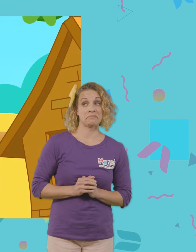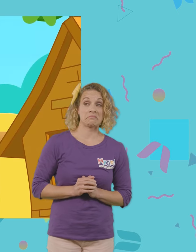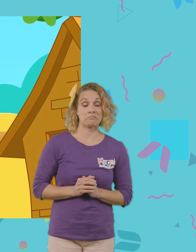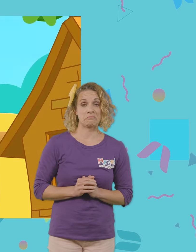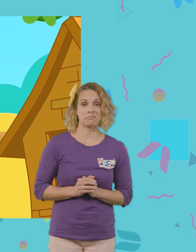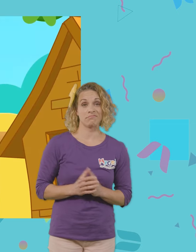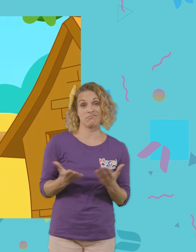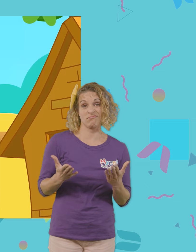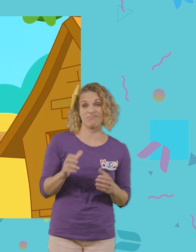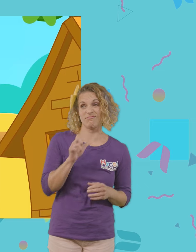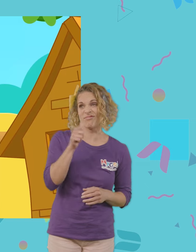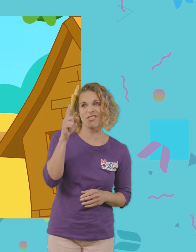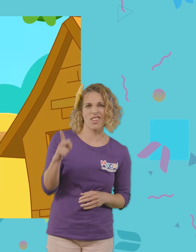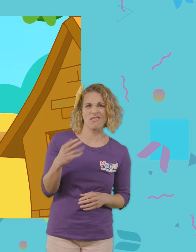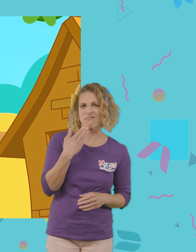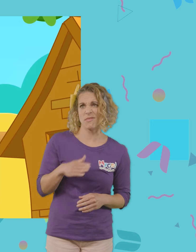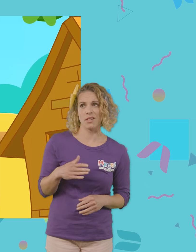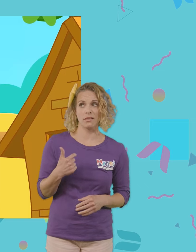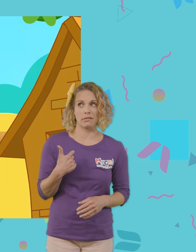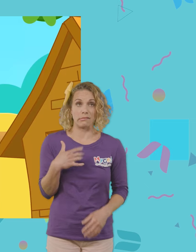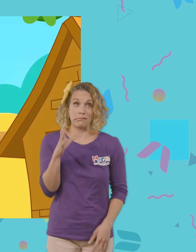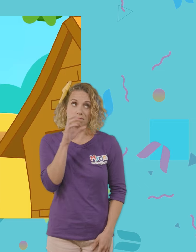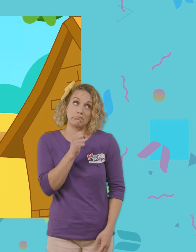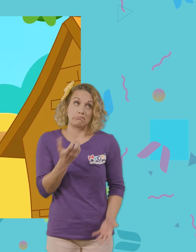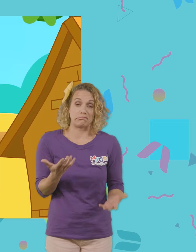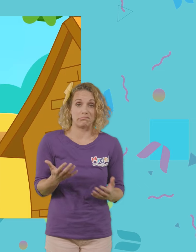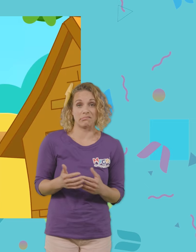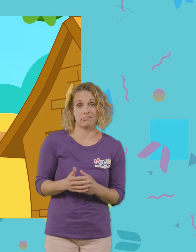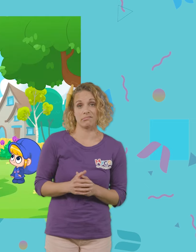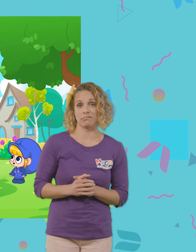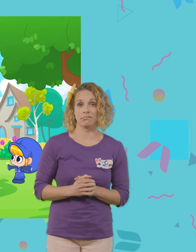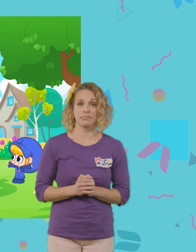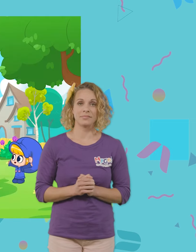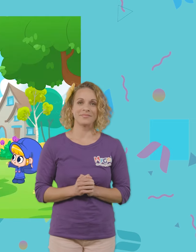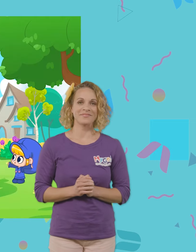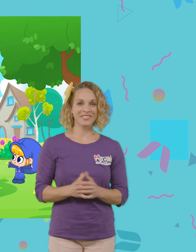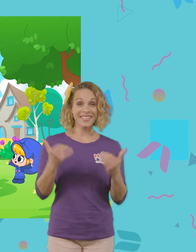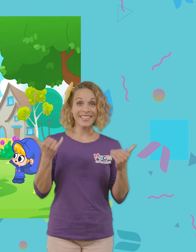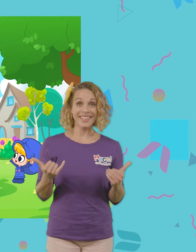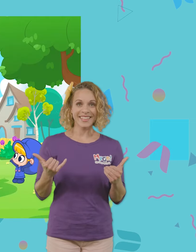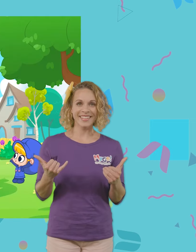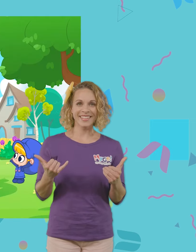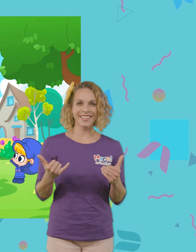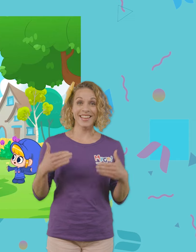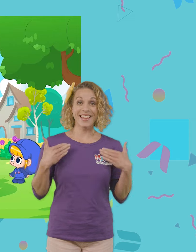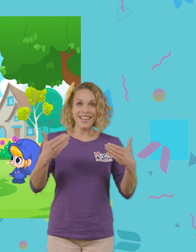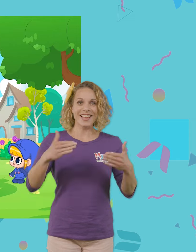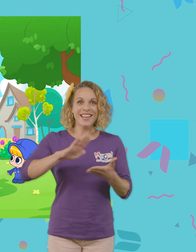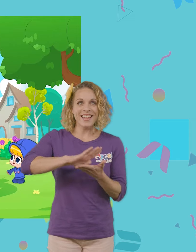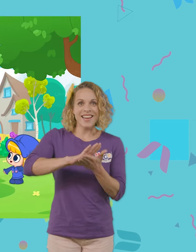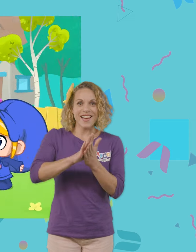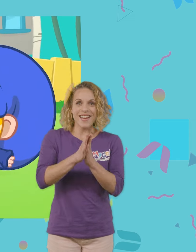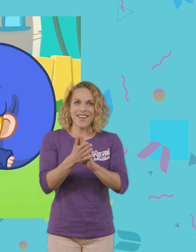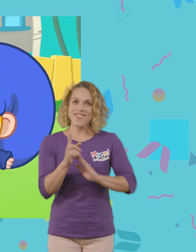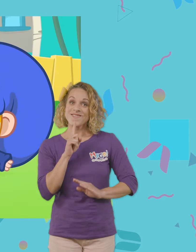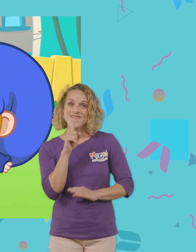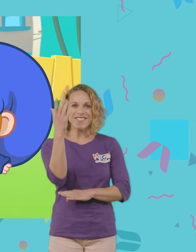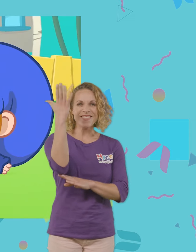Well, that is not half bad, I suppose. And now, let's turn it into a